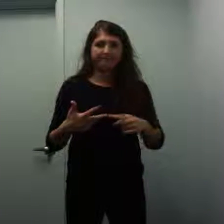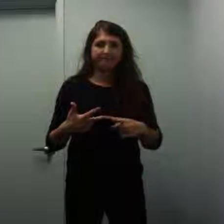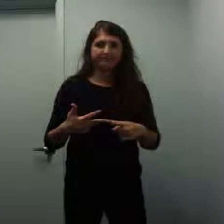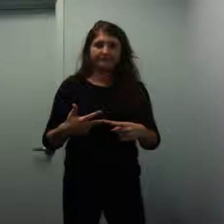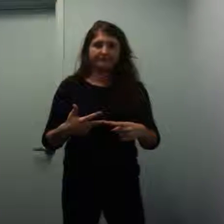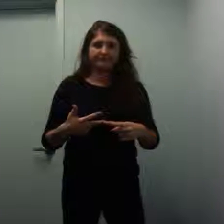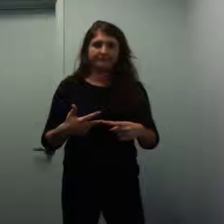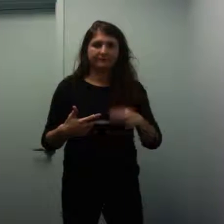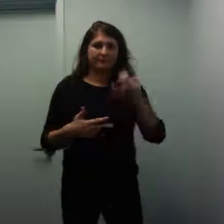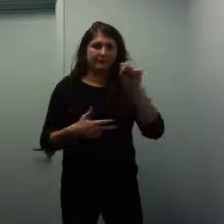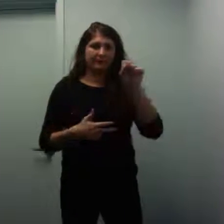Saturated.